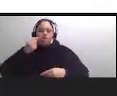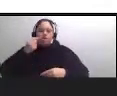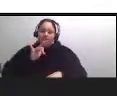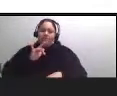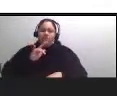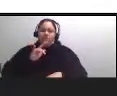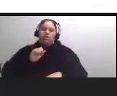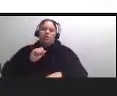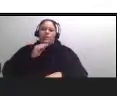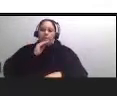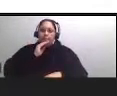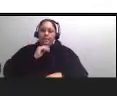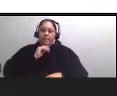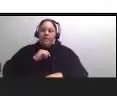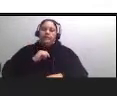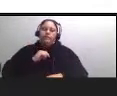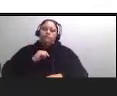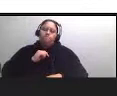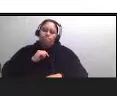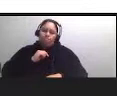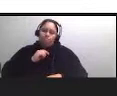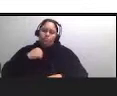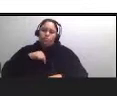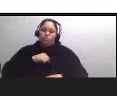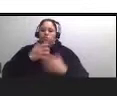would be coordination on